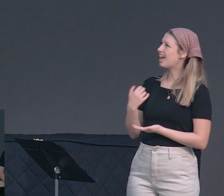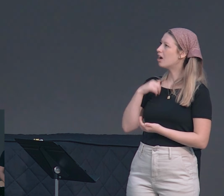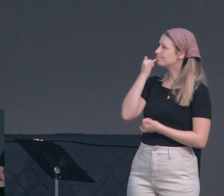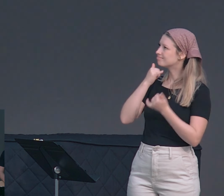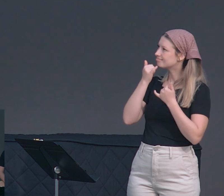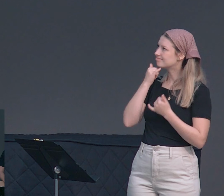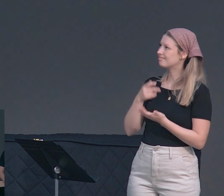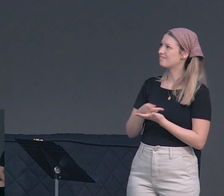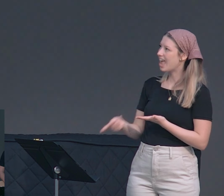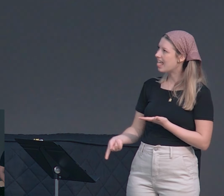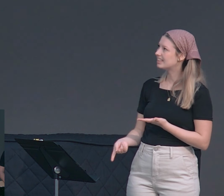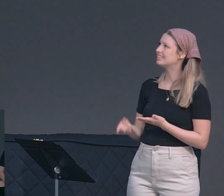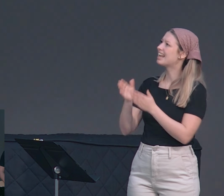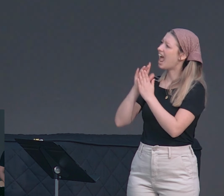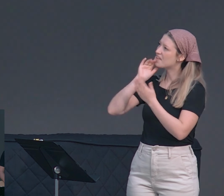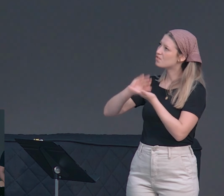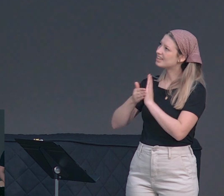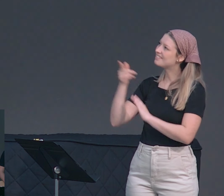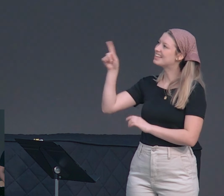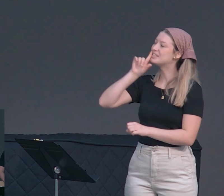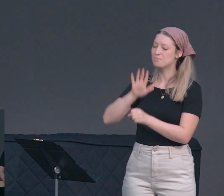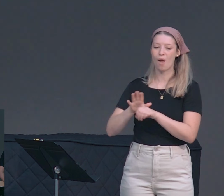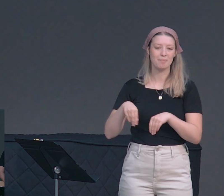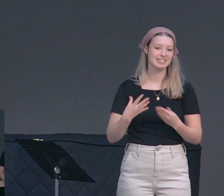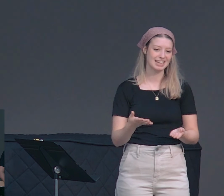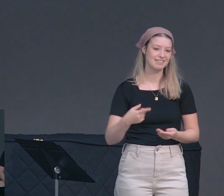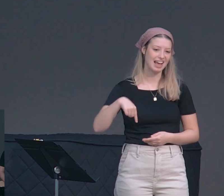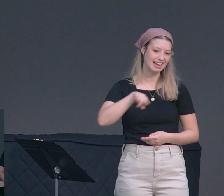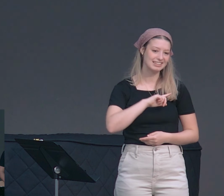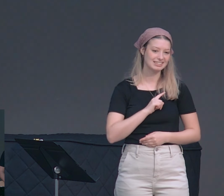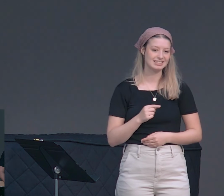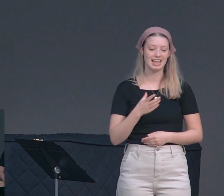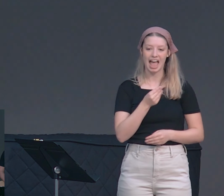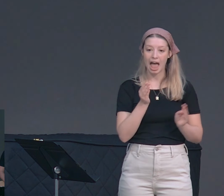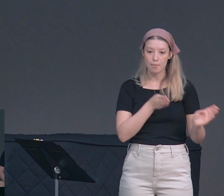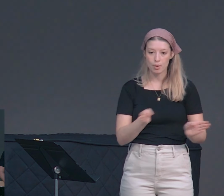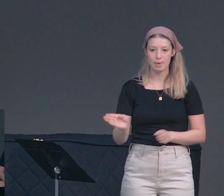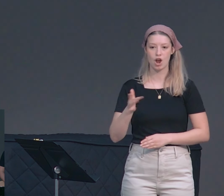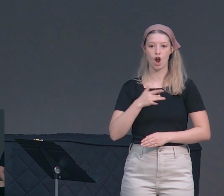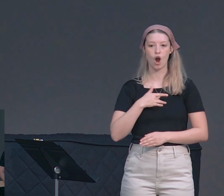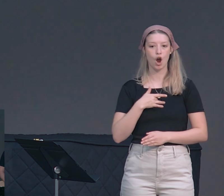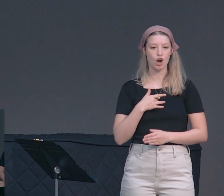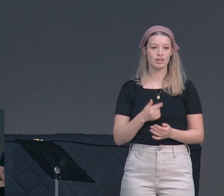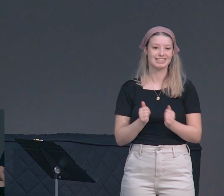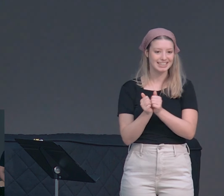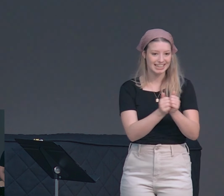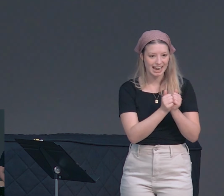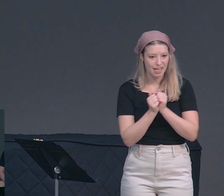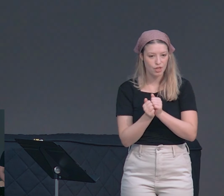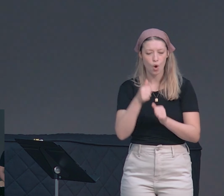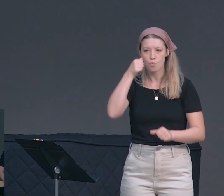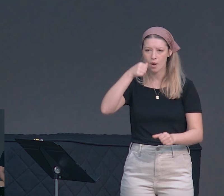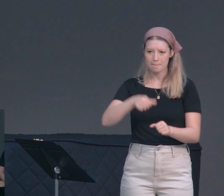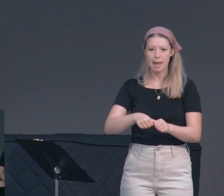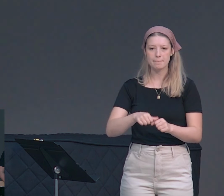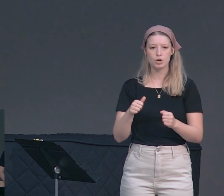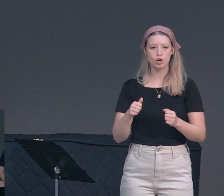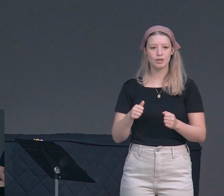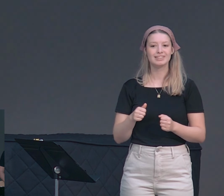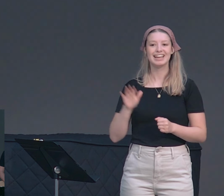the forgiveness that he promises to give us, and to prepare our hearts together to remember rightly his